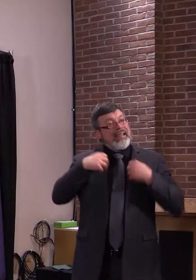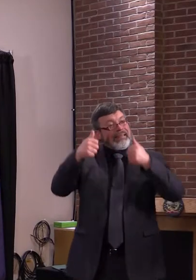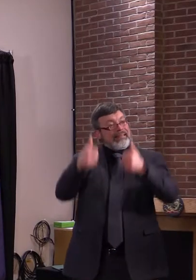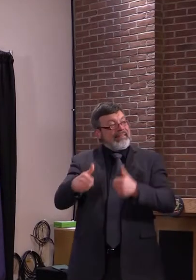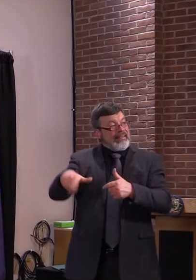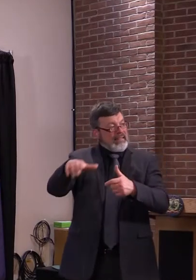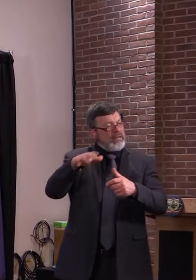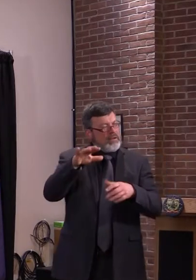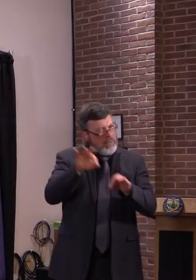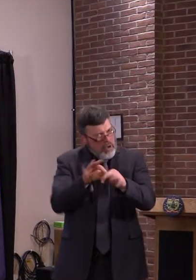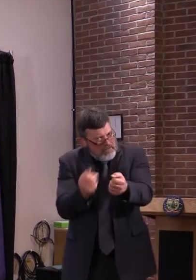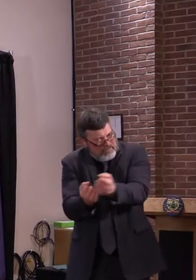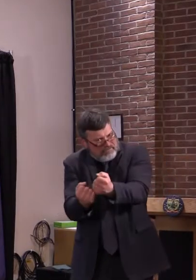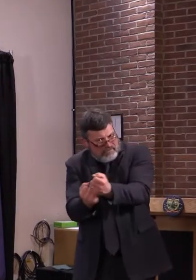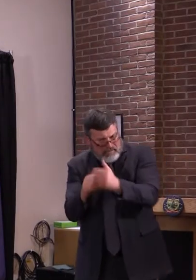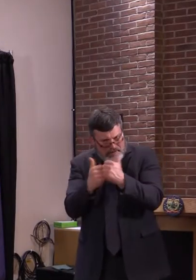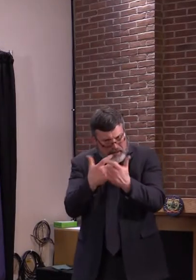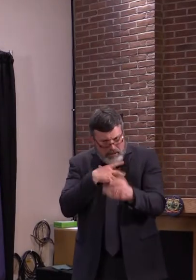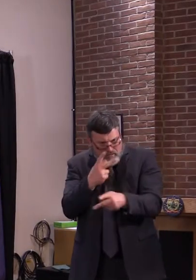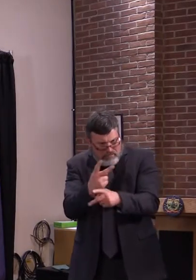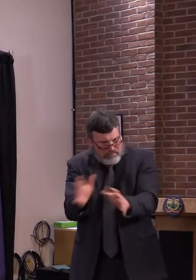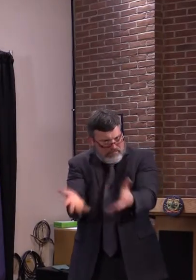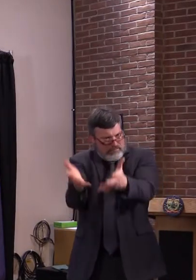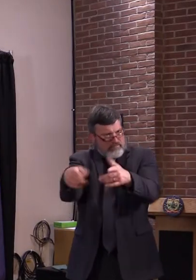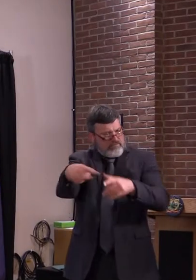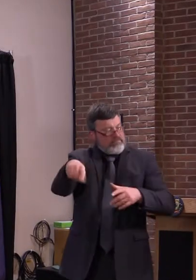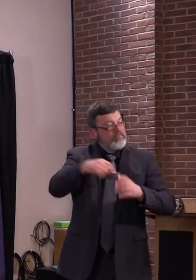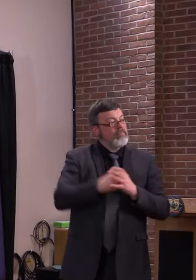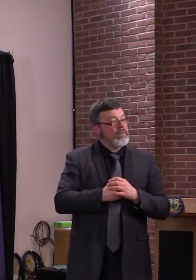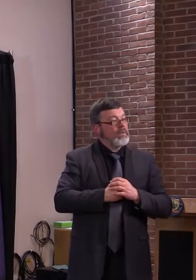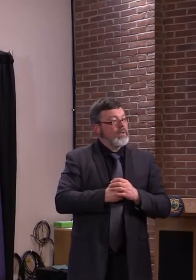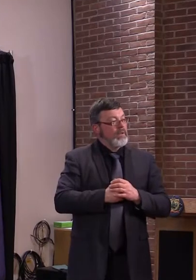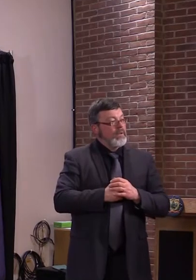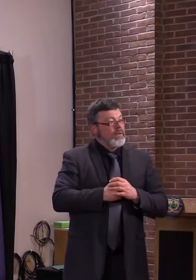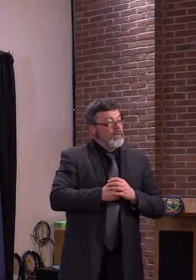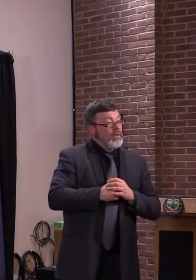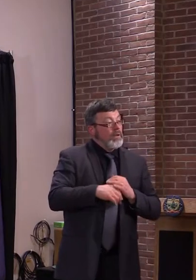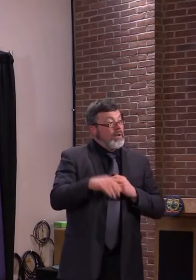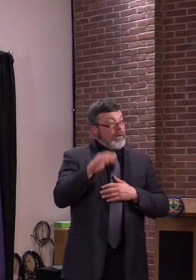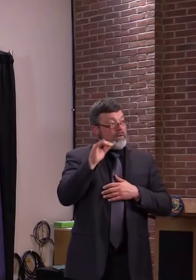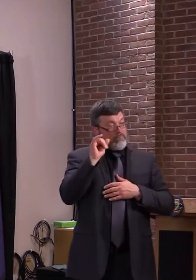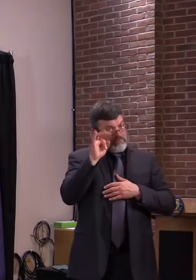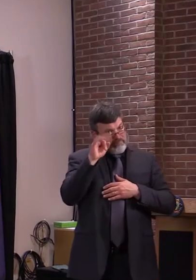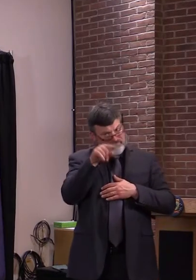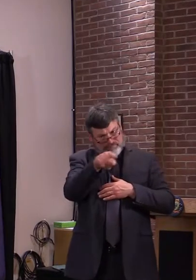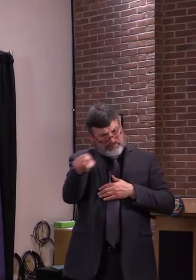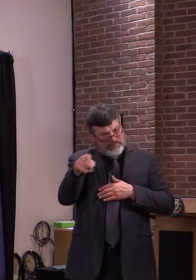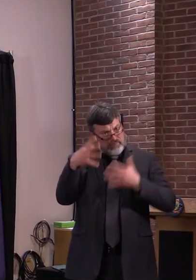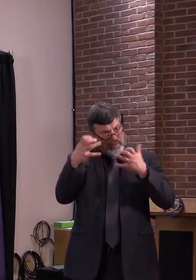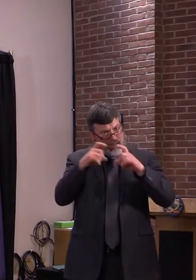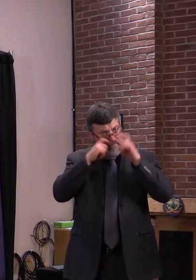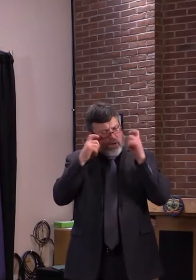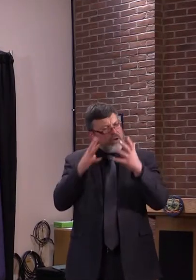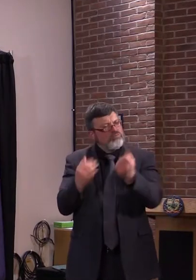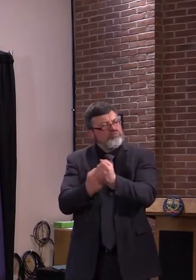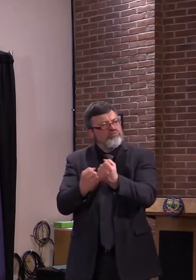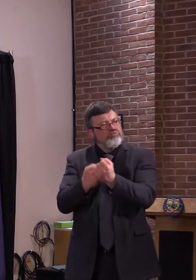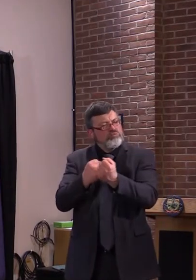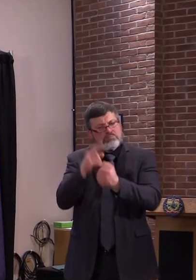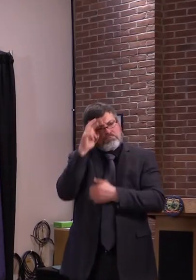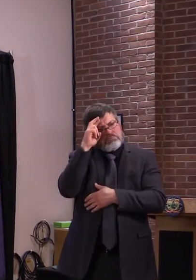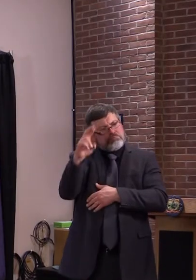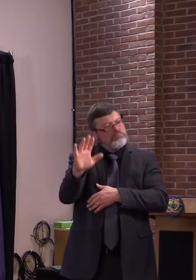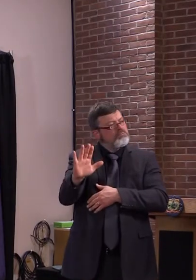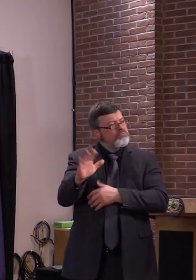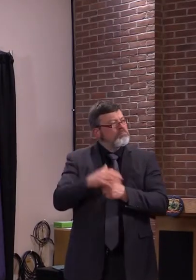needs. Remember, the person who wears a mask has their own good reasons to do so, and we need to respect their